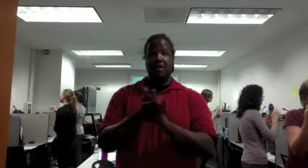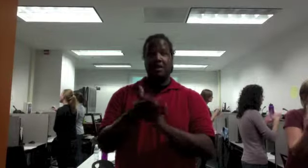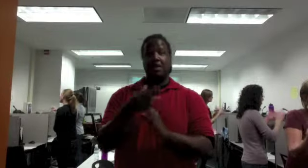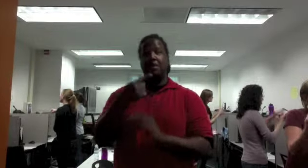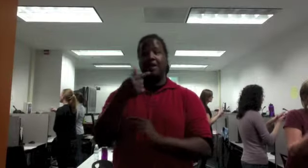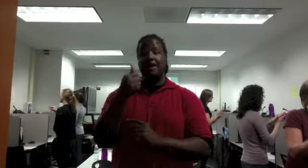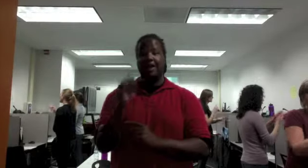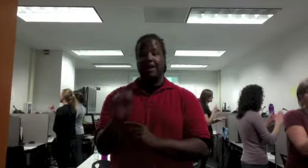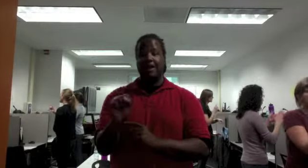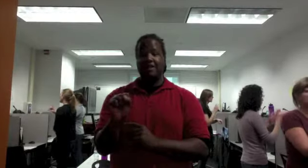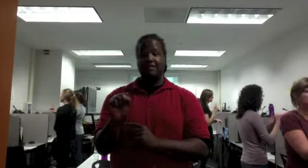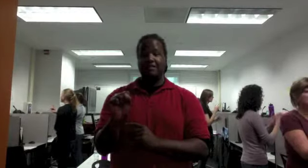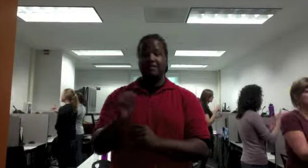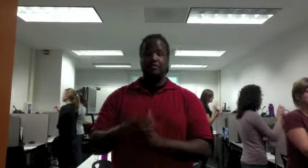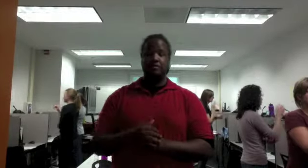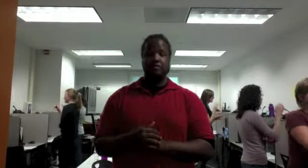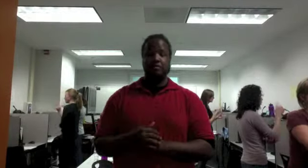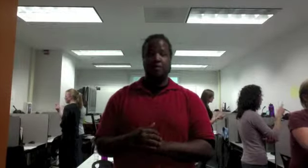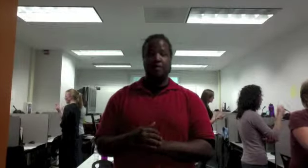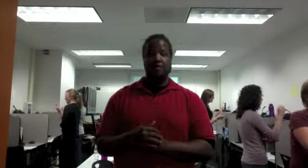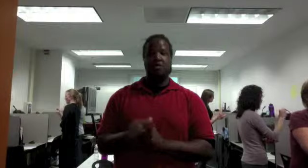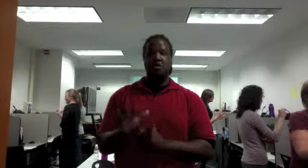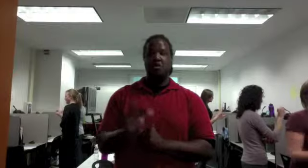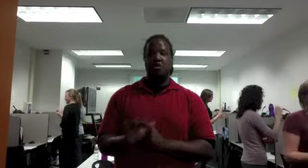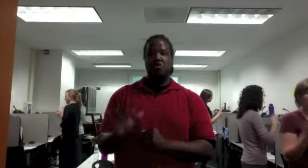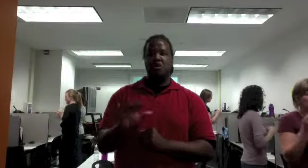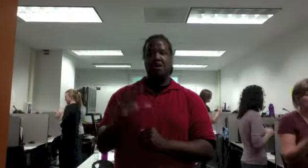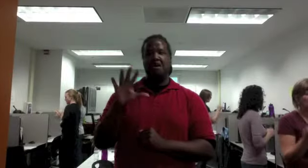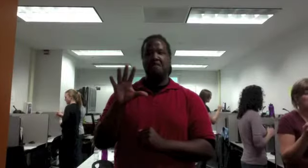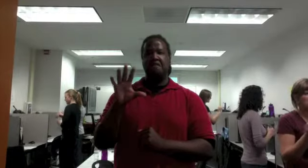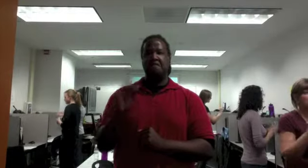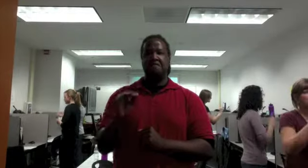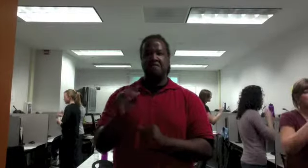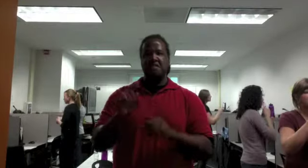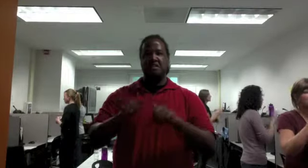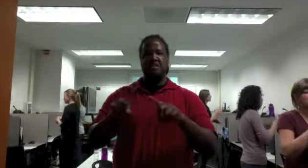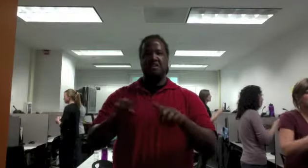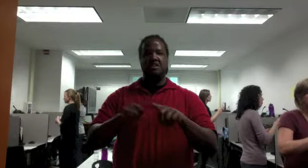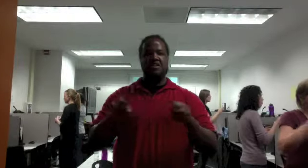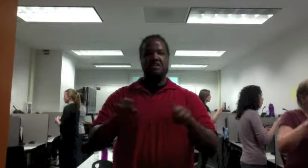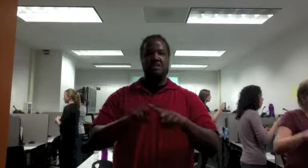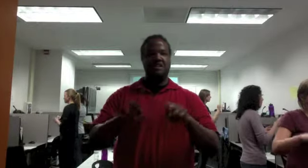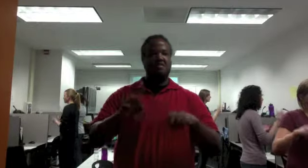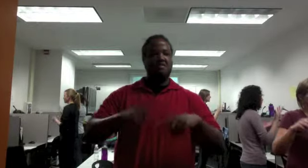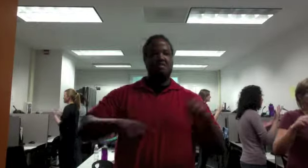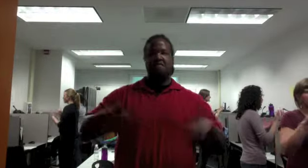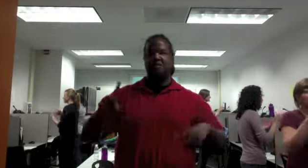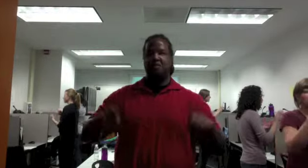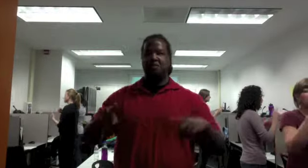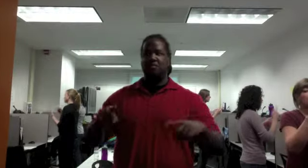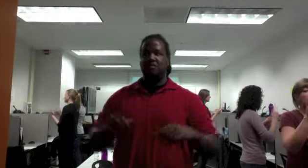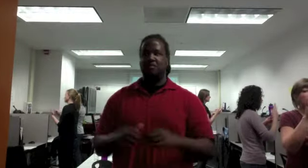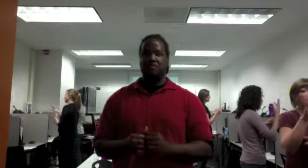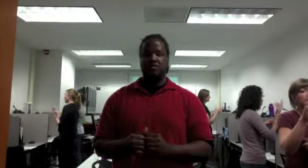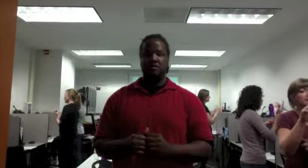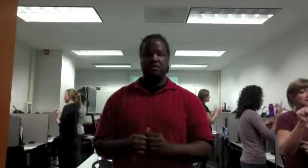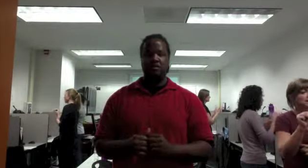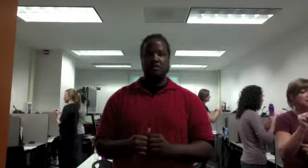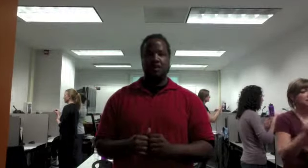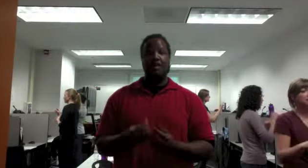phase. And there are probably 50 different variables that influence the rate of evaporation. And we'll talk about a